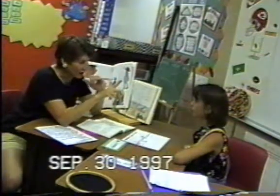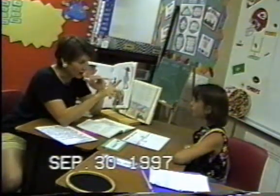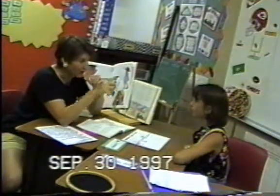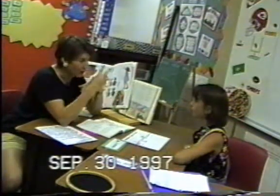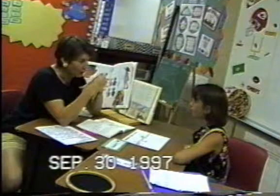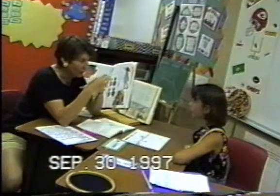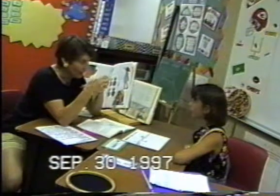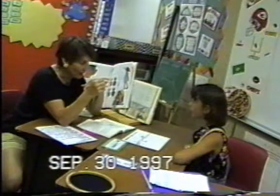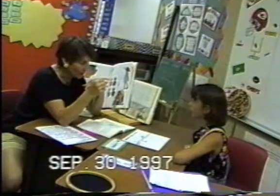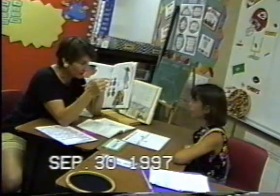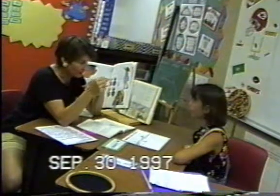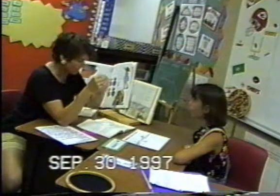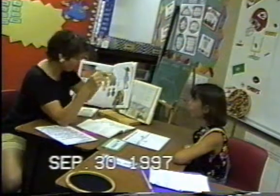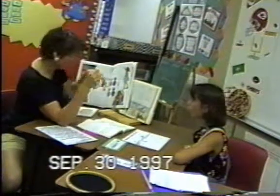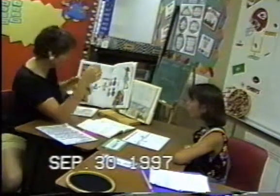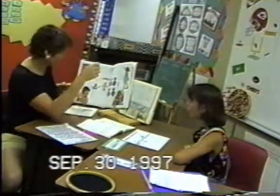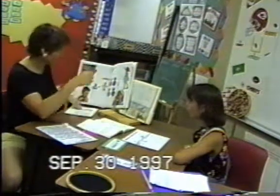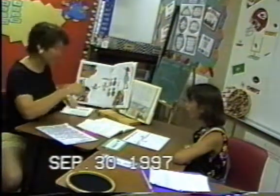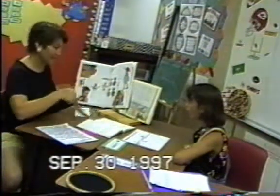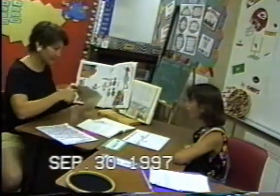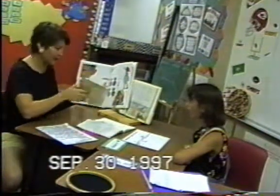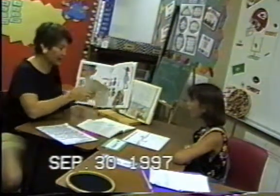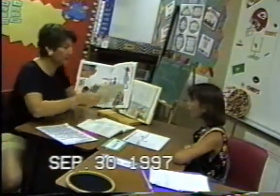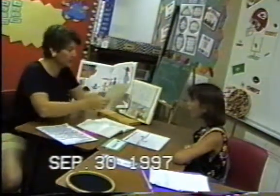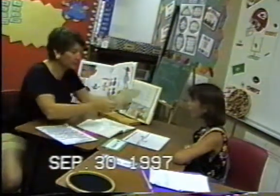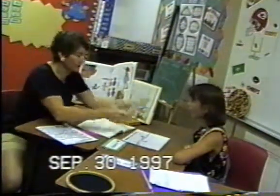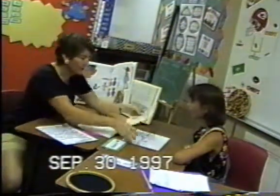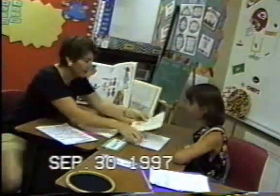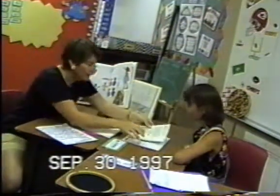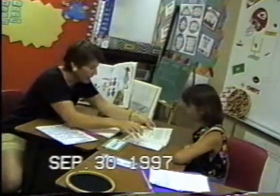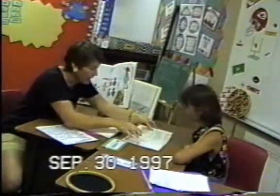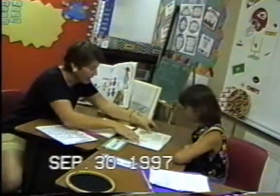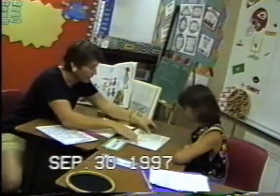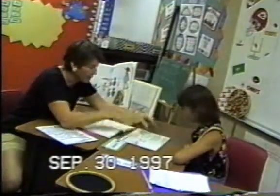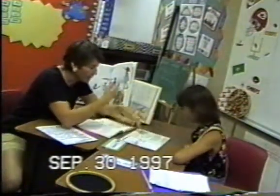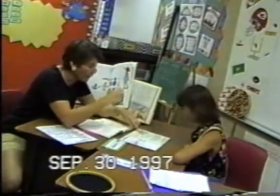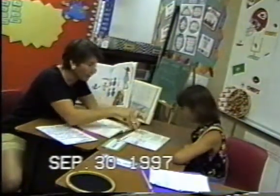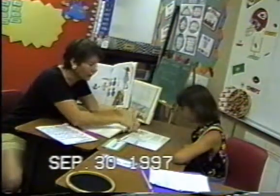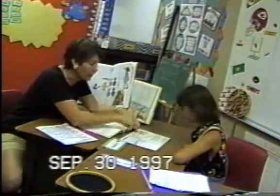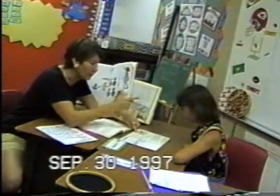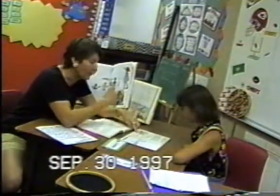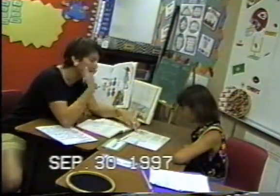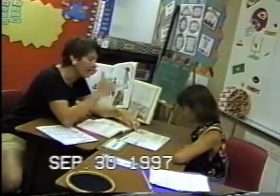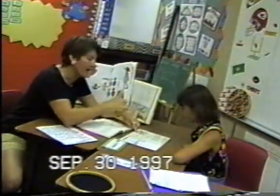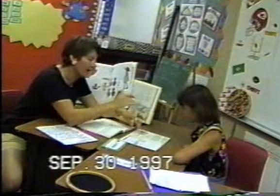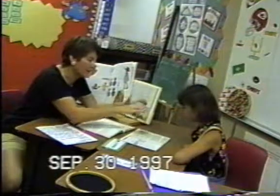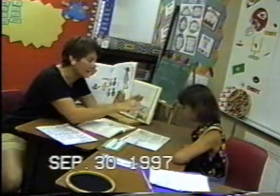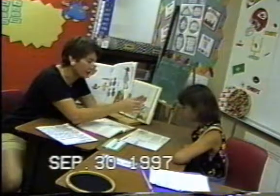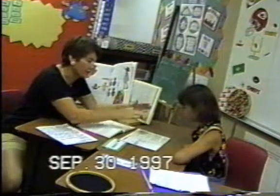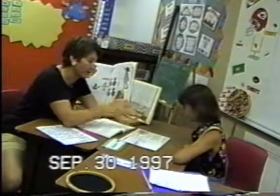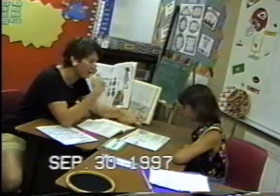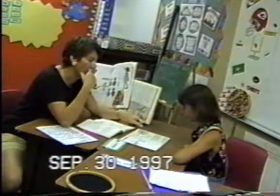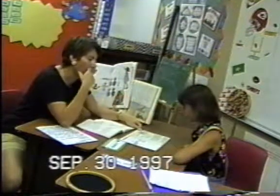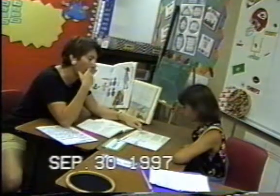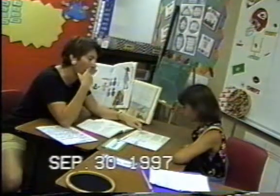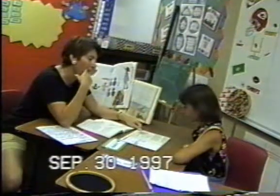electrical waves. cool. It is cool. And for you, what is that a picture of?